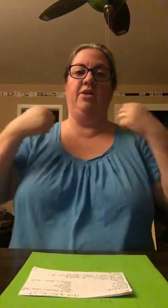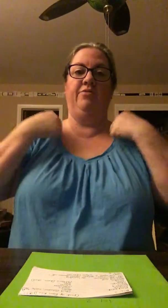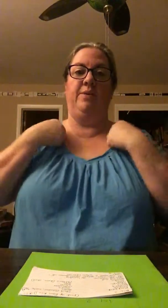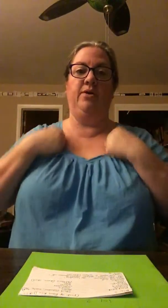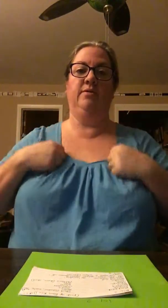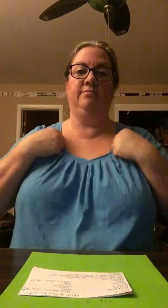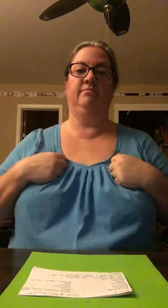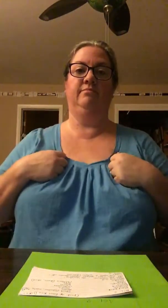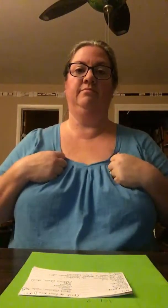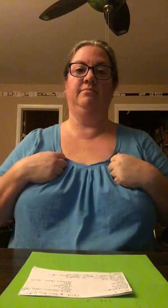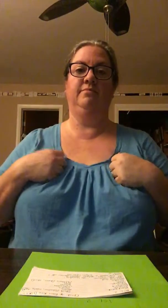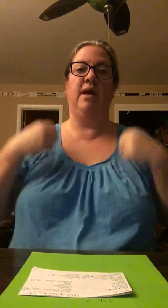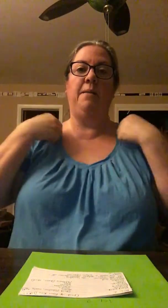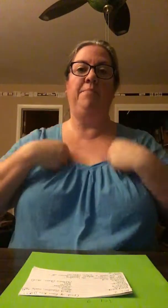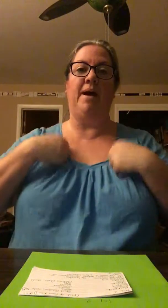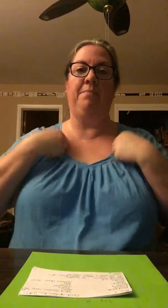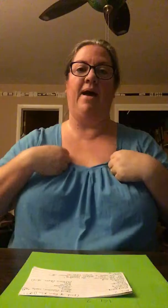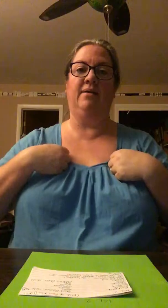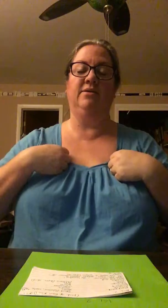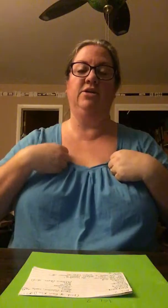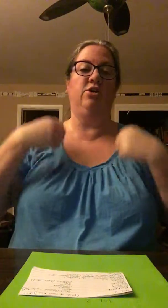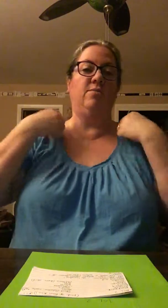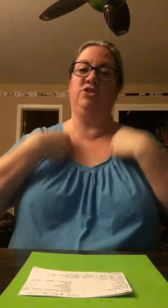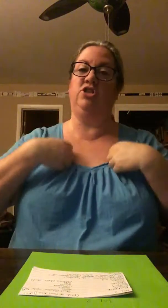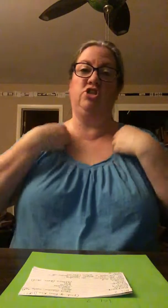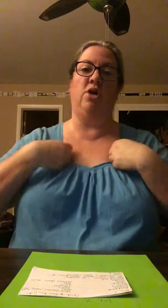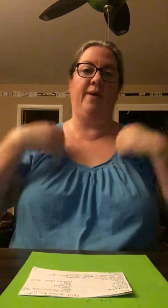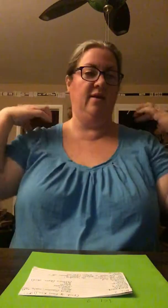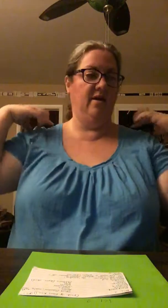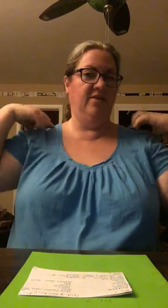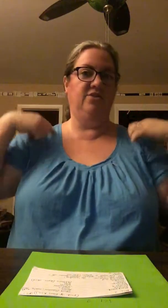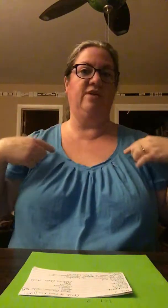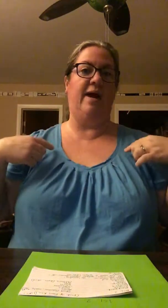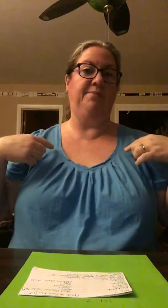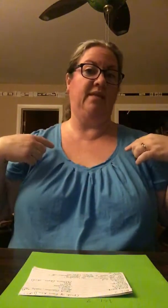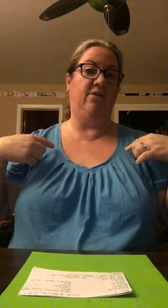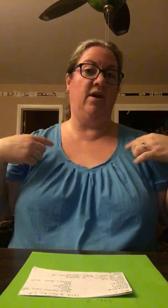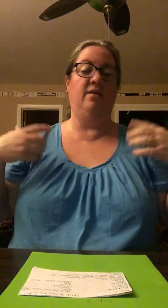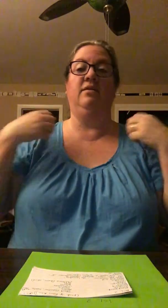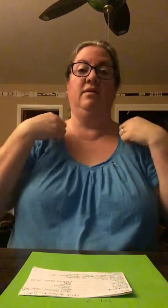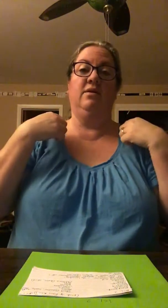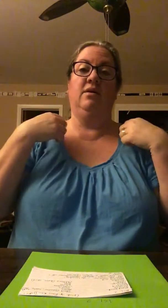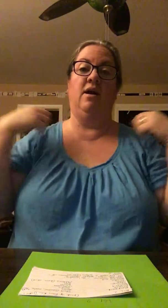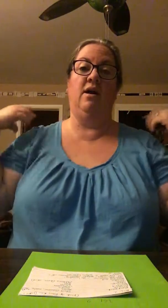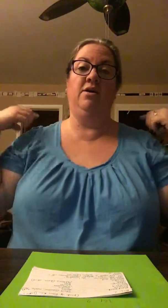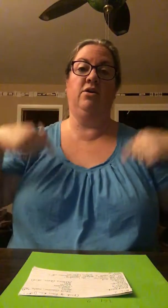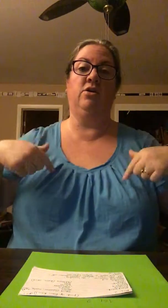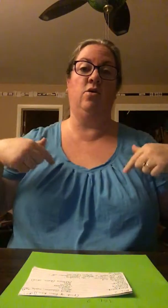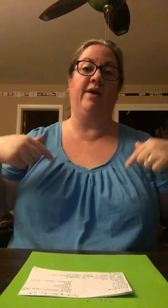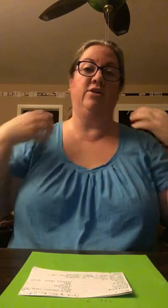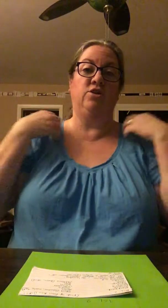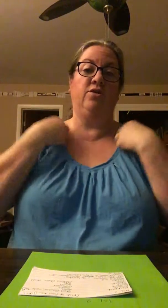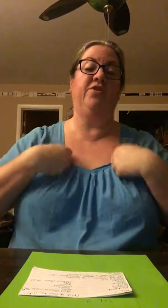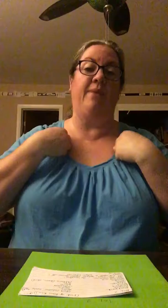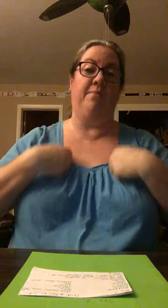you remember? Backpack. You're almost just showing the straps that are on. You go around your shoulder for your